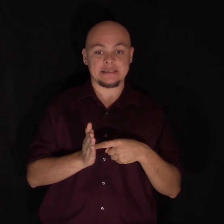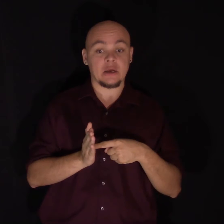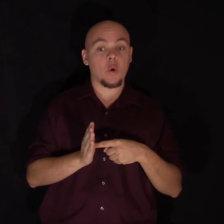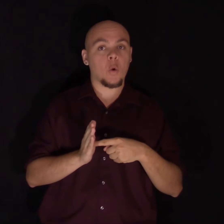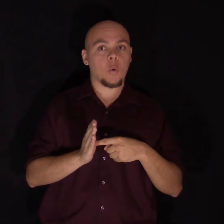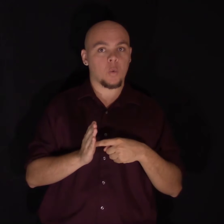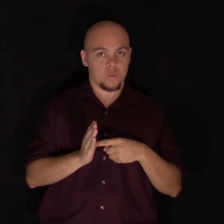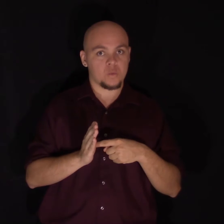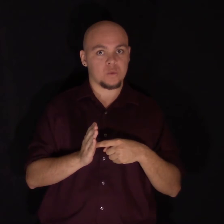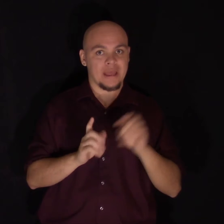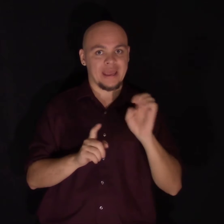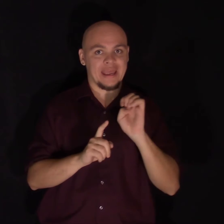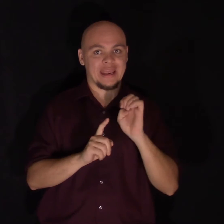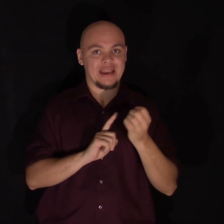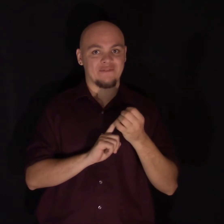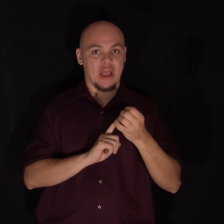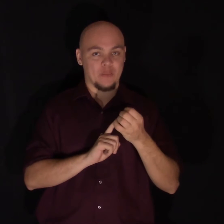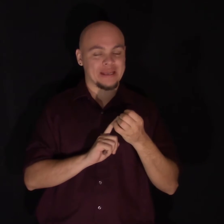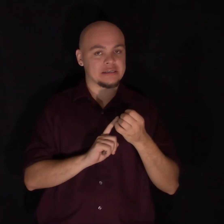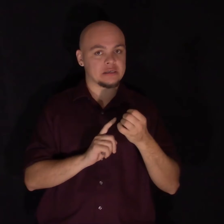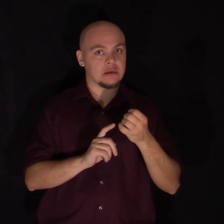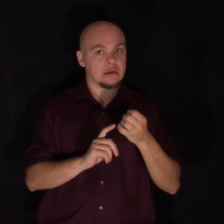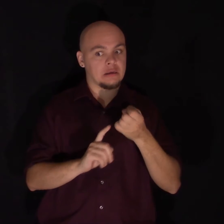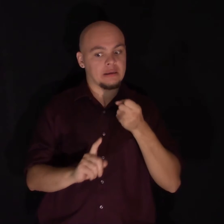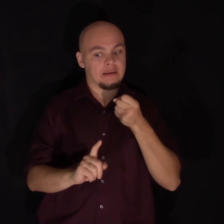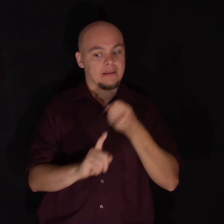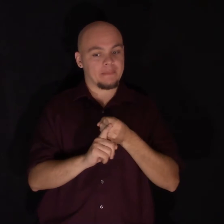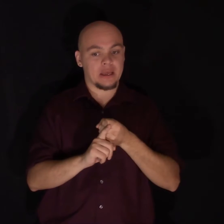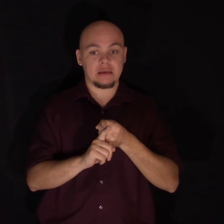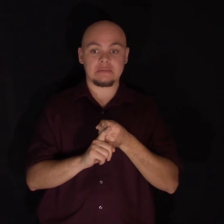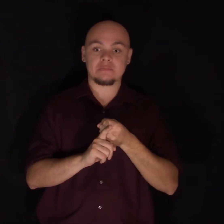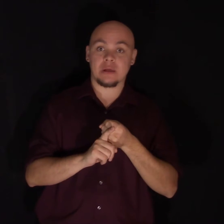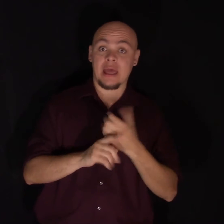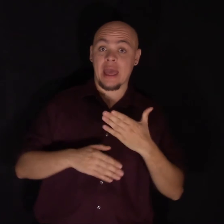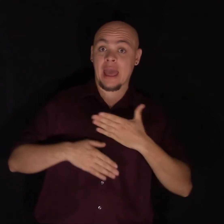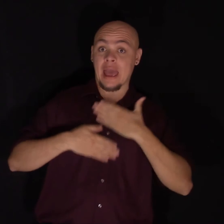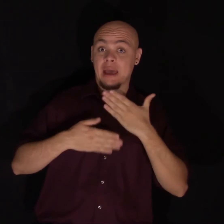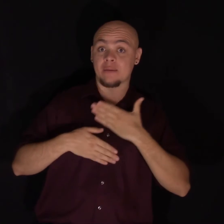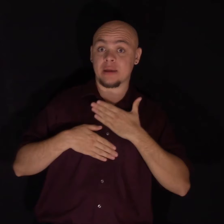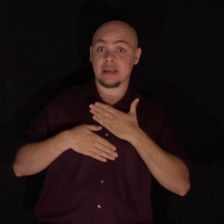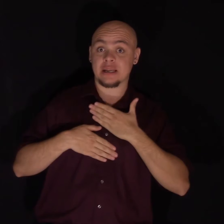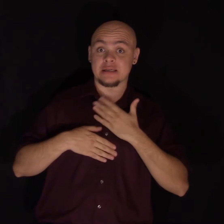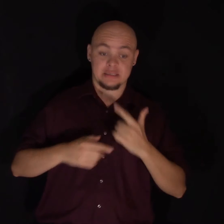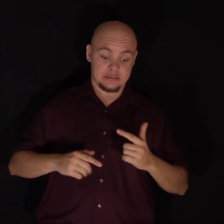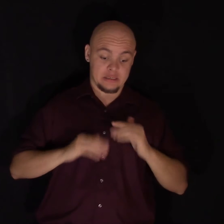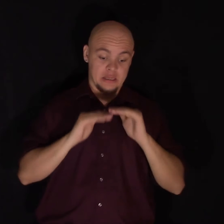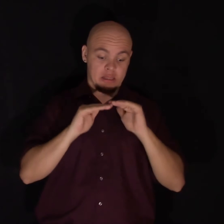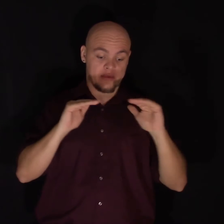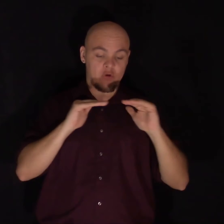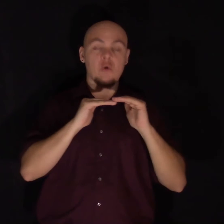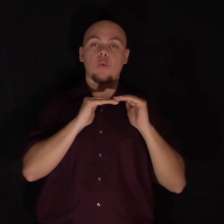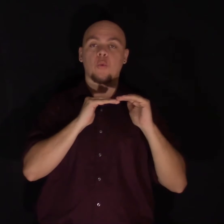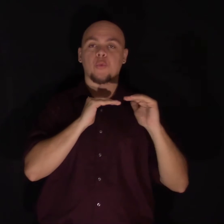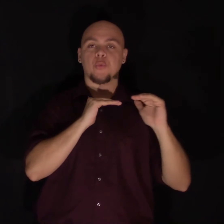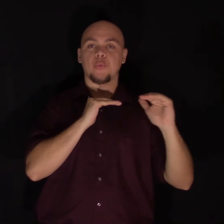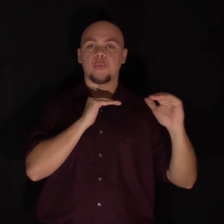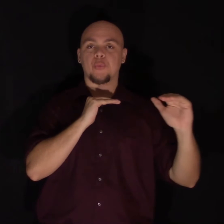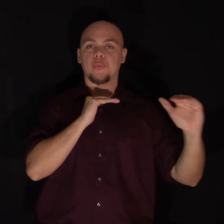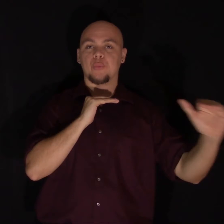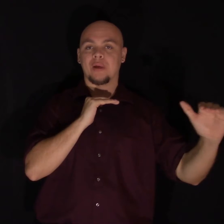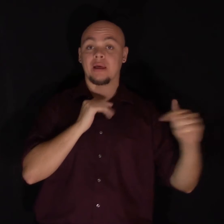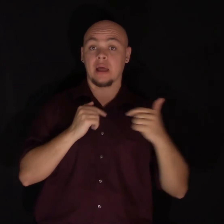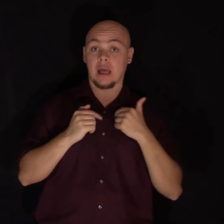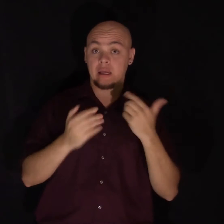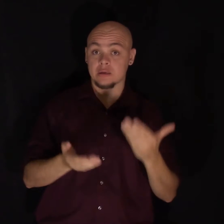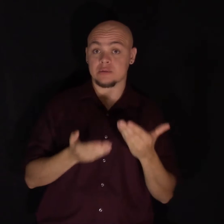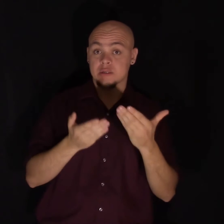footprints, and perhaps not coincidentally, our happiness levels flatline over the same 50 years. Well, I'm here to suggest